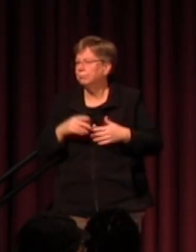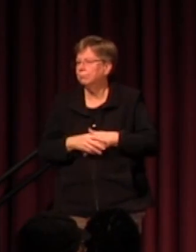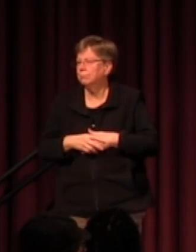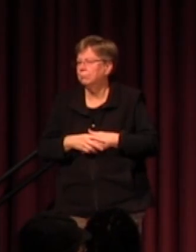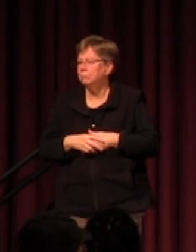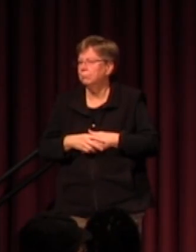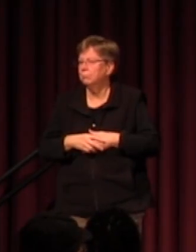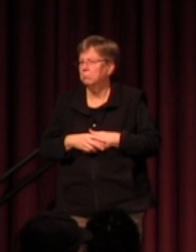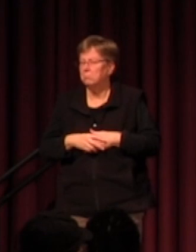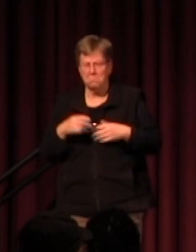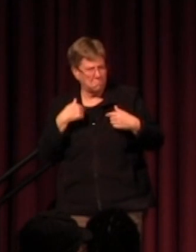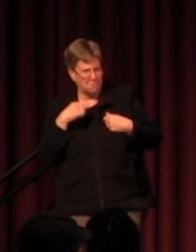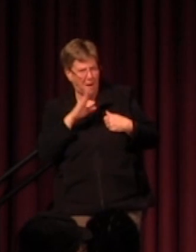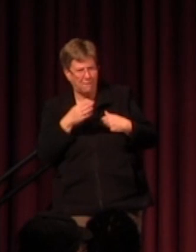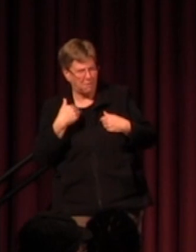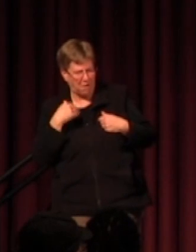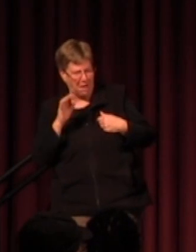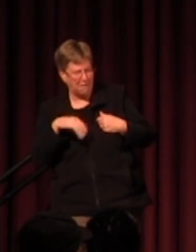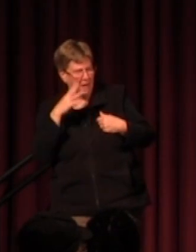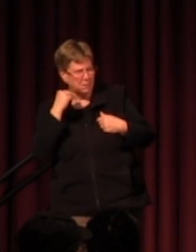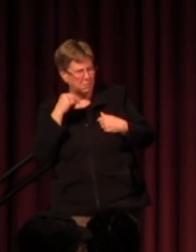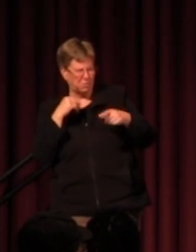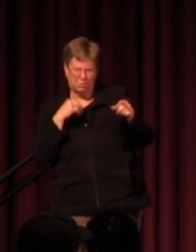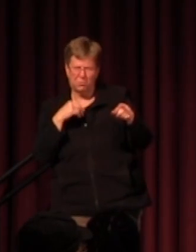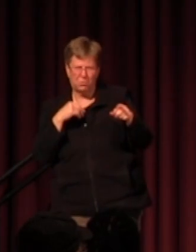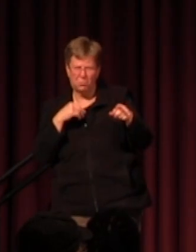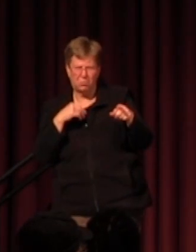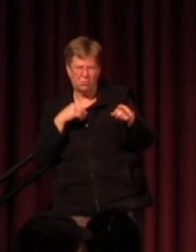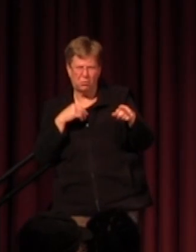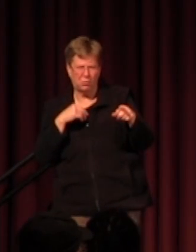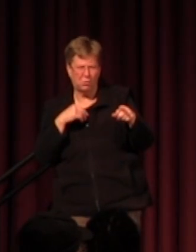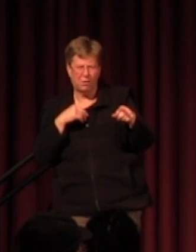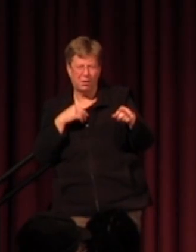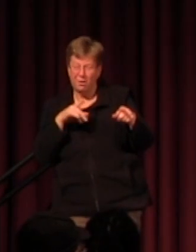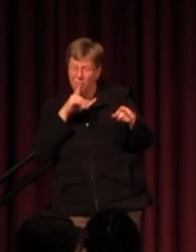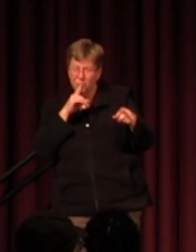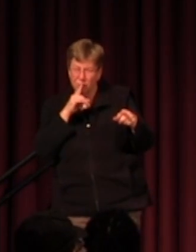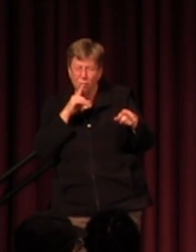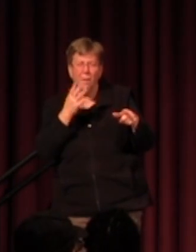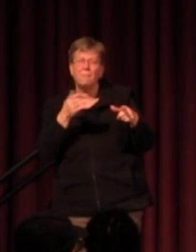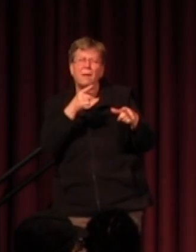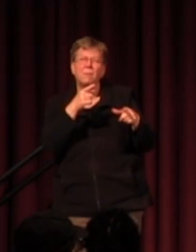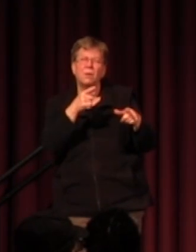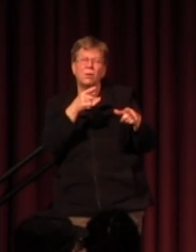I've never had that experience. You can't be having that experience. Are you sure it's not just indigestion?